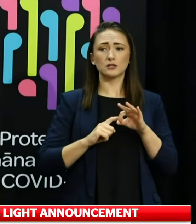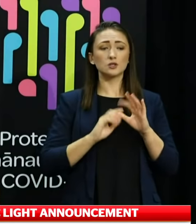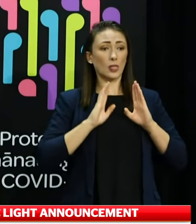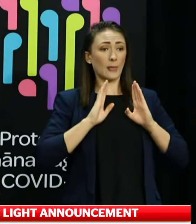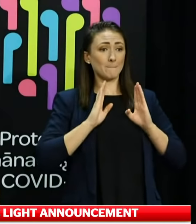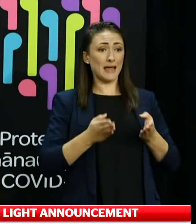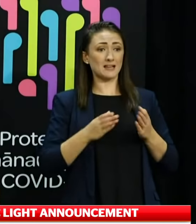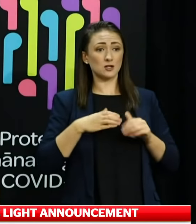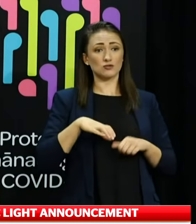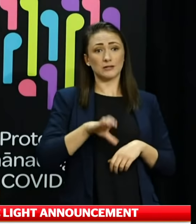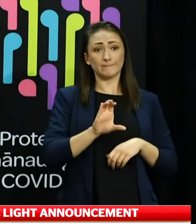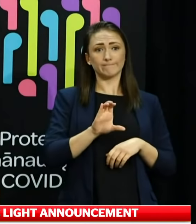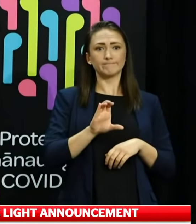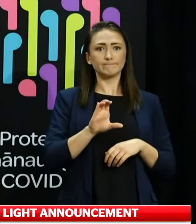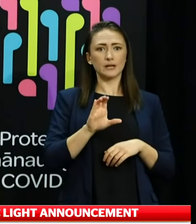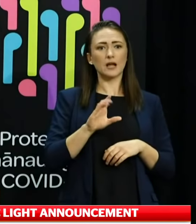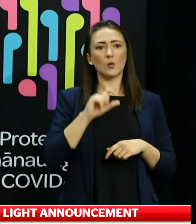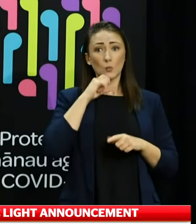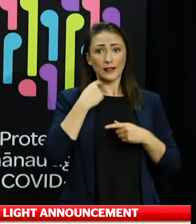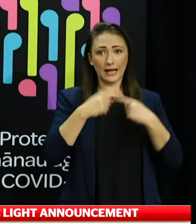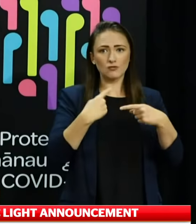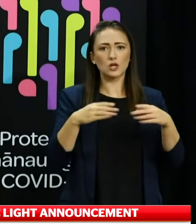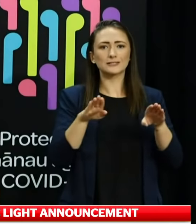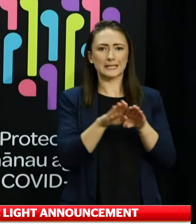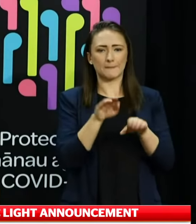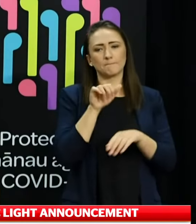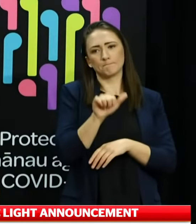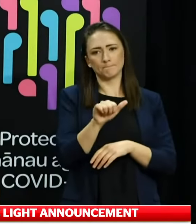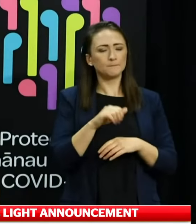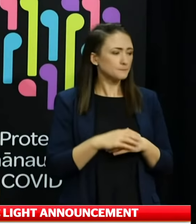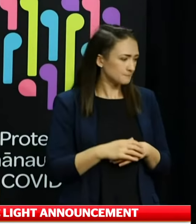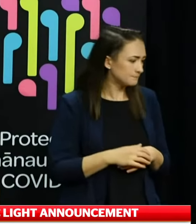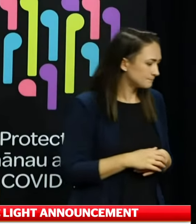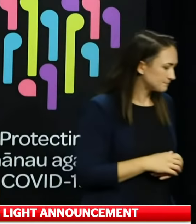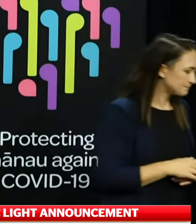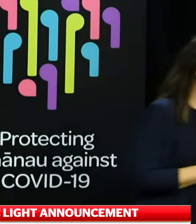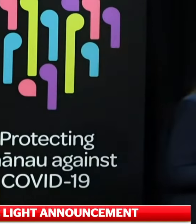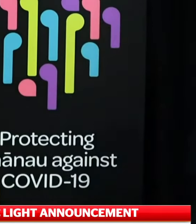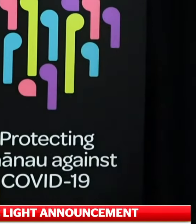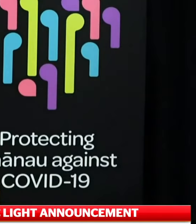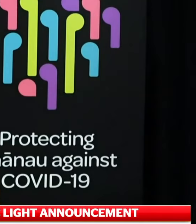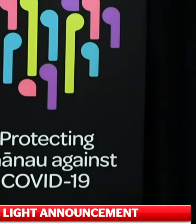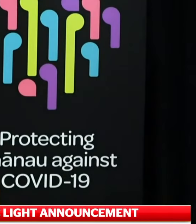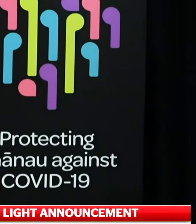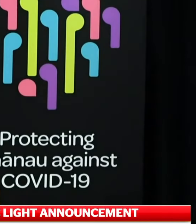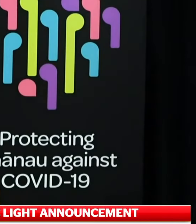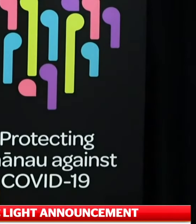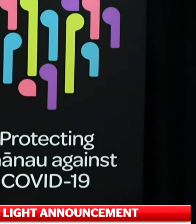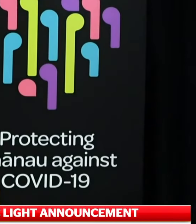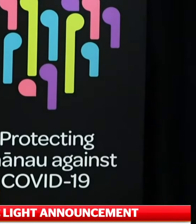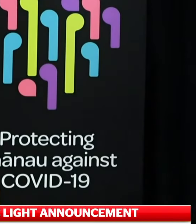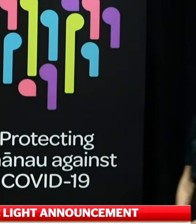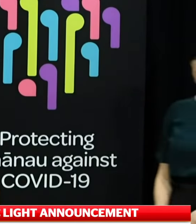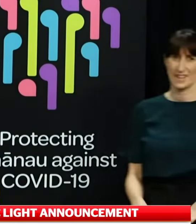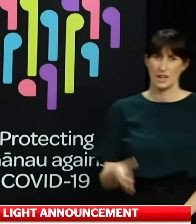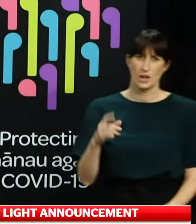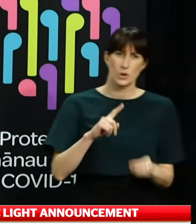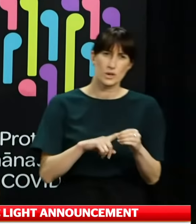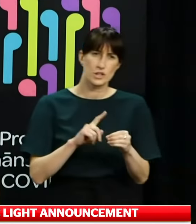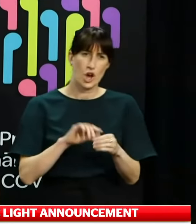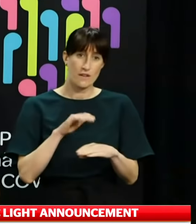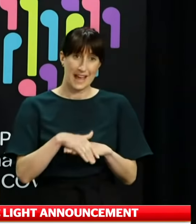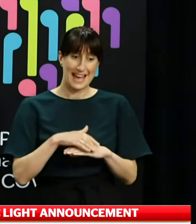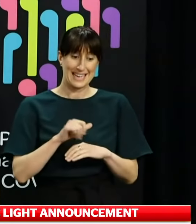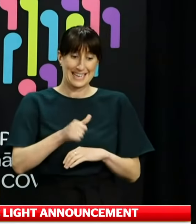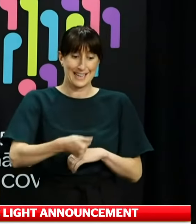They won't be changing? No, there's no changes to that at this point. Is there a date for the next review? Yes, I indicated that, I think, mid-May. I can't remember